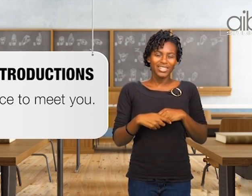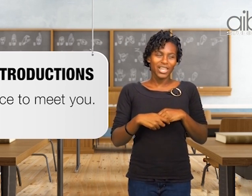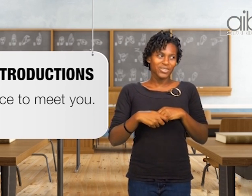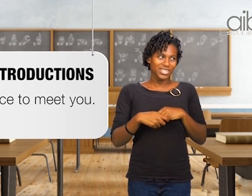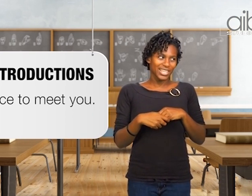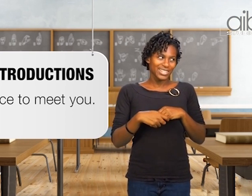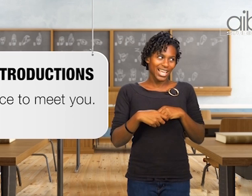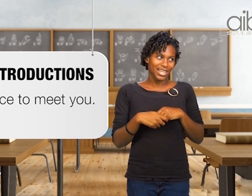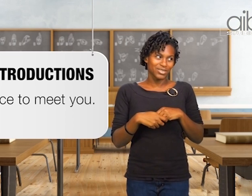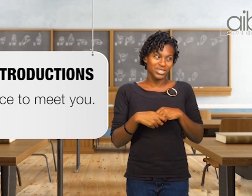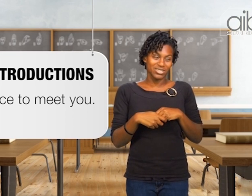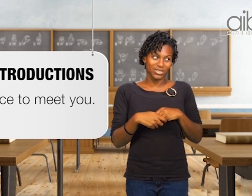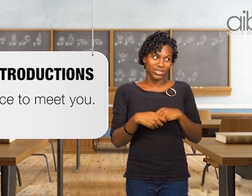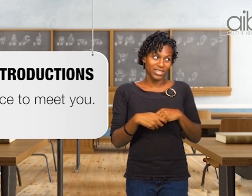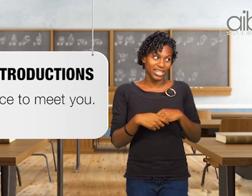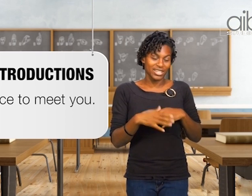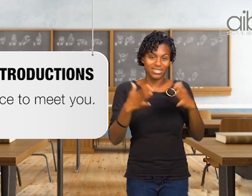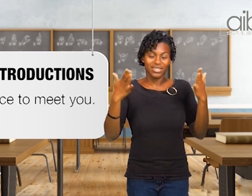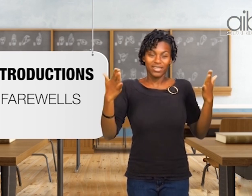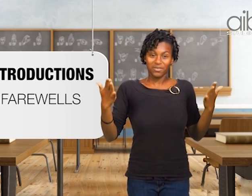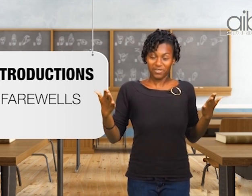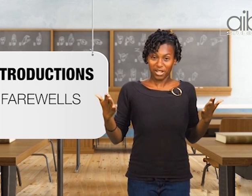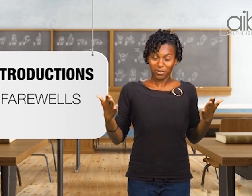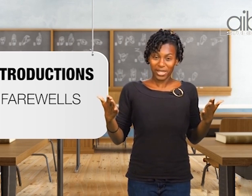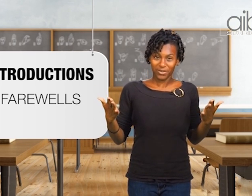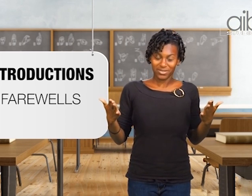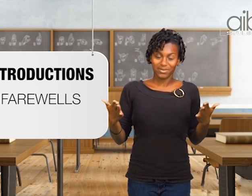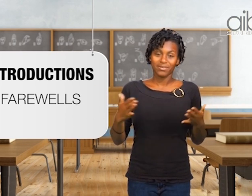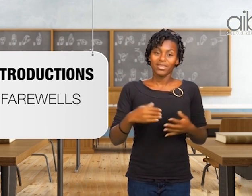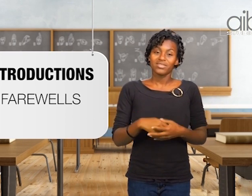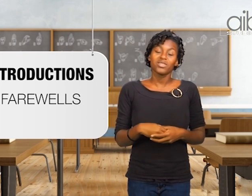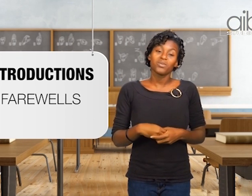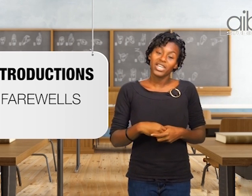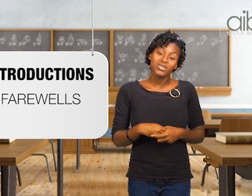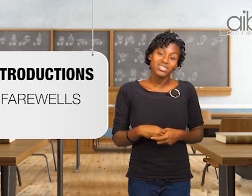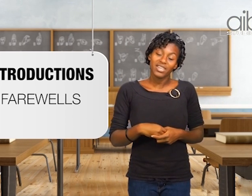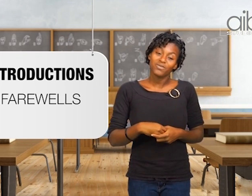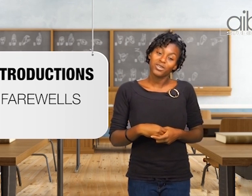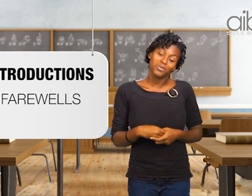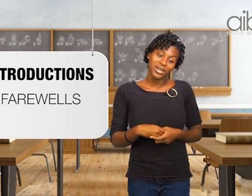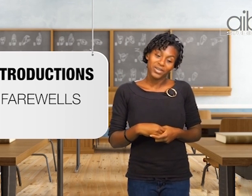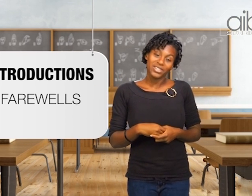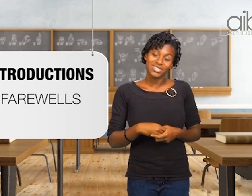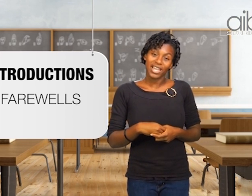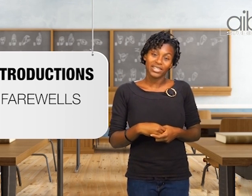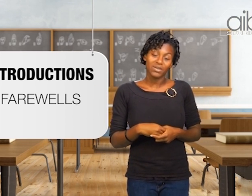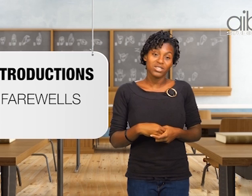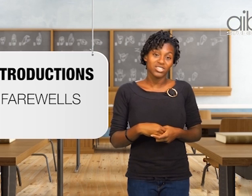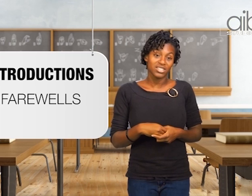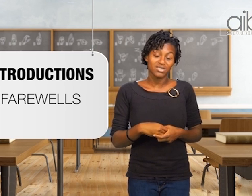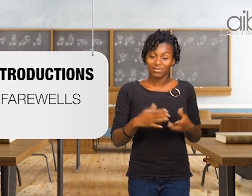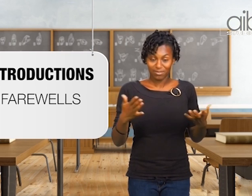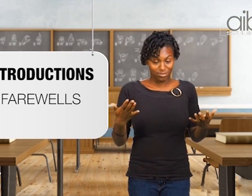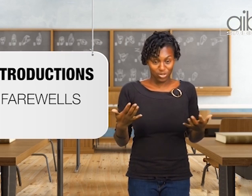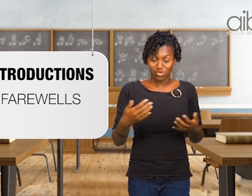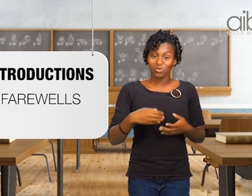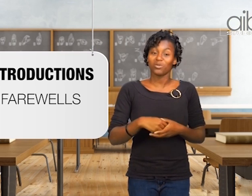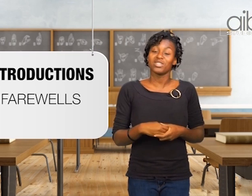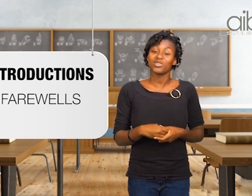Another thing that you need to learn is farewells. So the way you say farewell in sign language is usually what we do